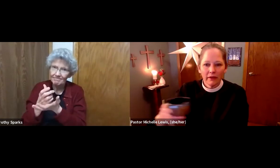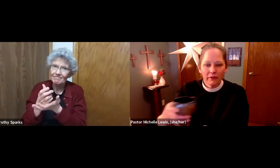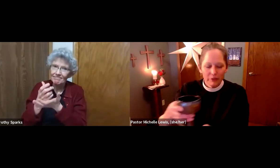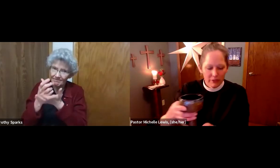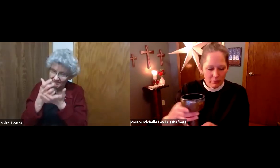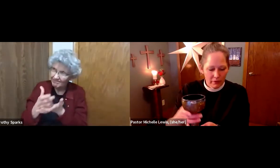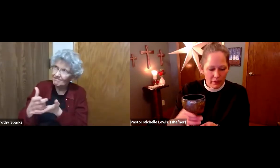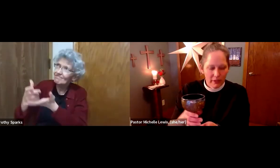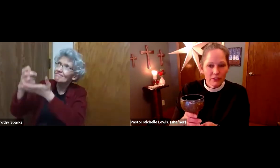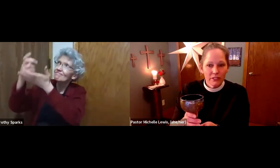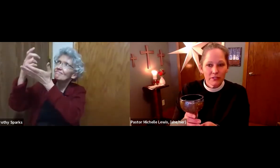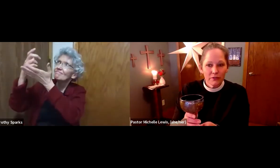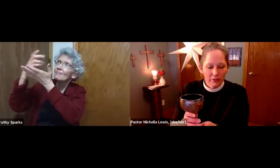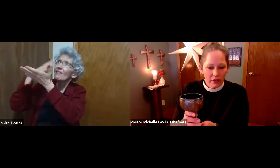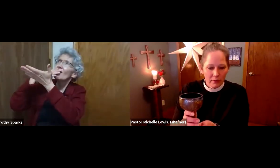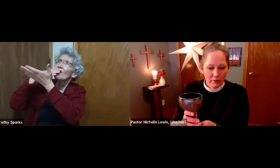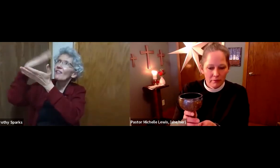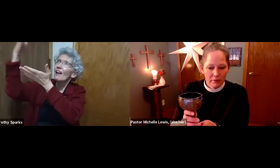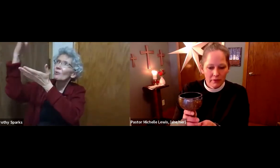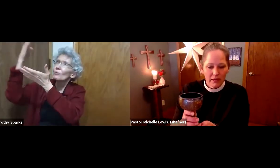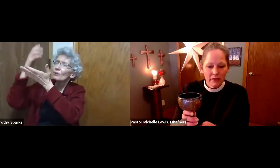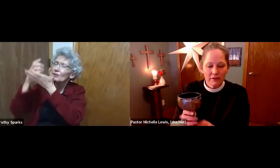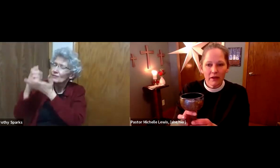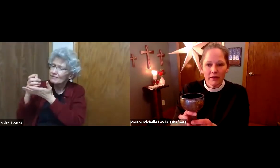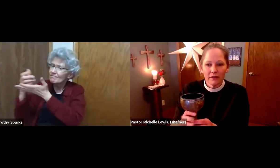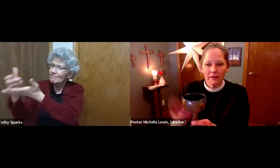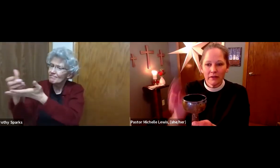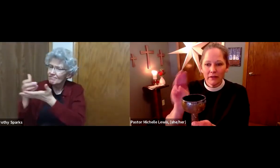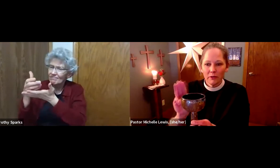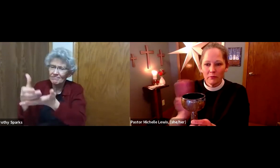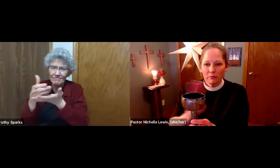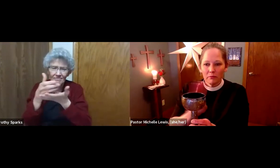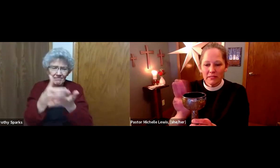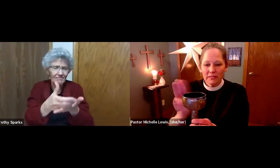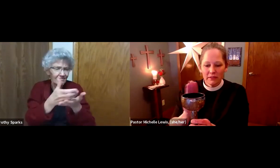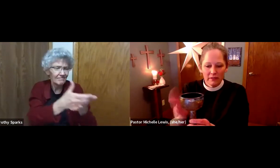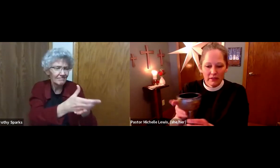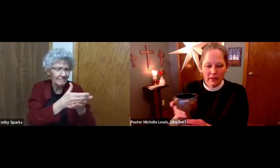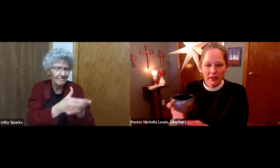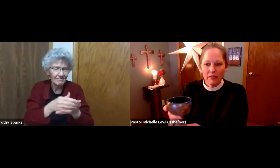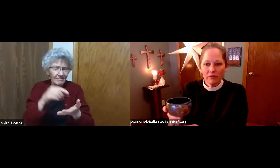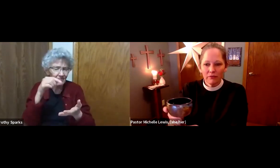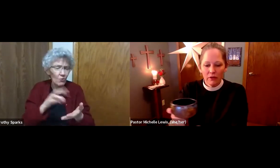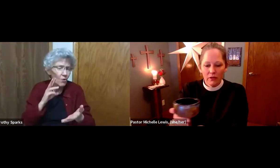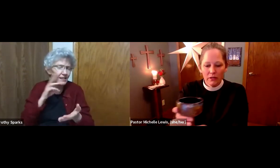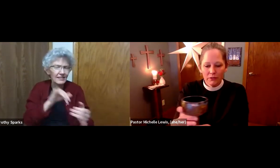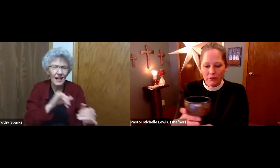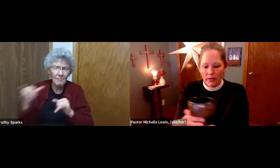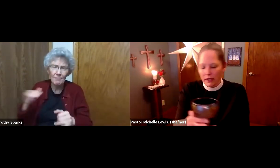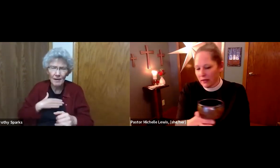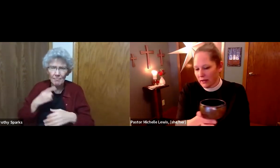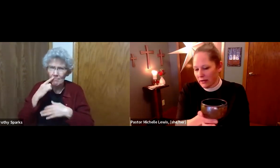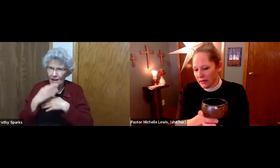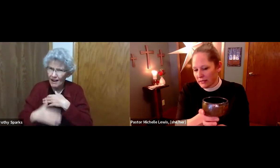Again, after supper, Jesus took the cup, thanked God, blessed it, and gave it for all to